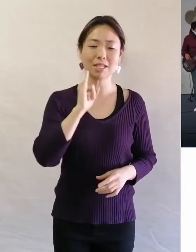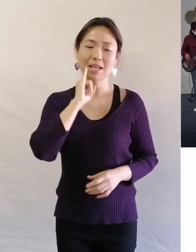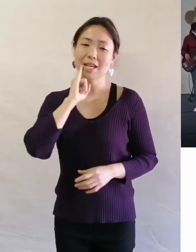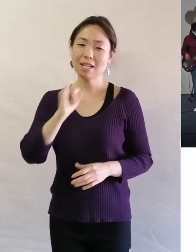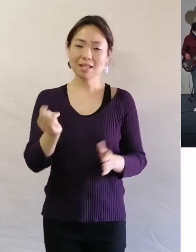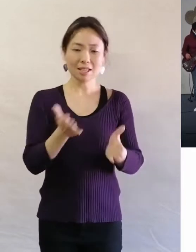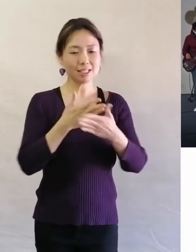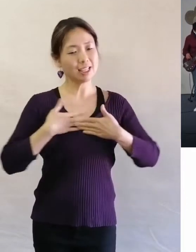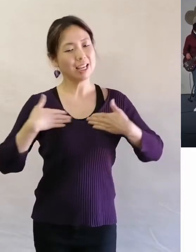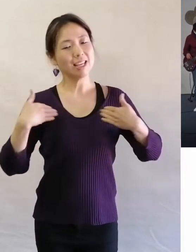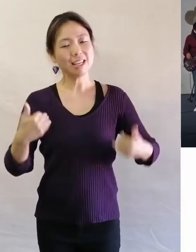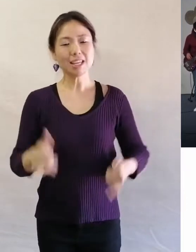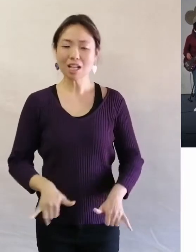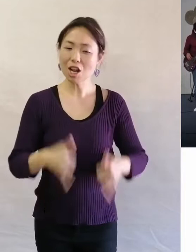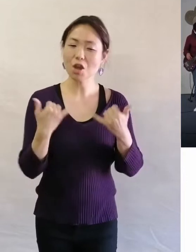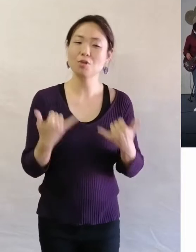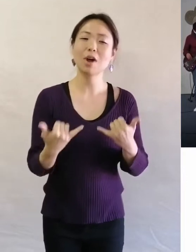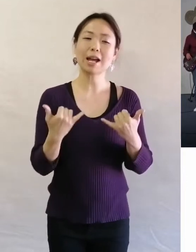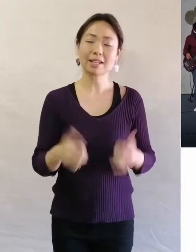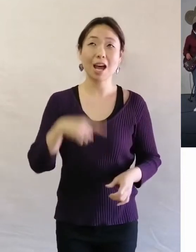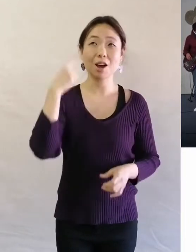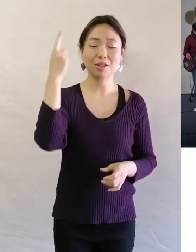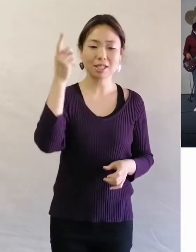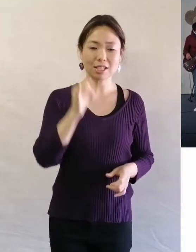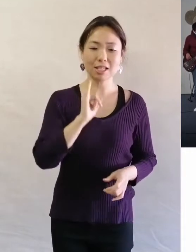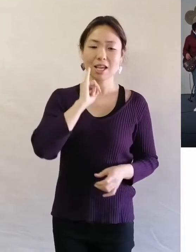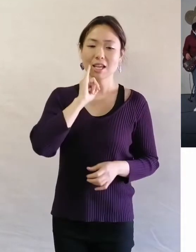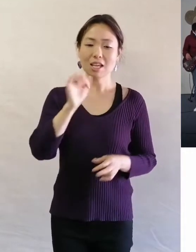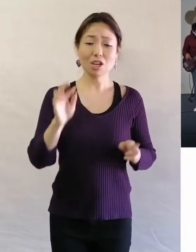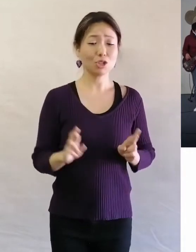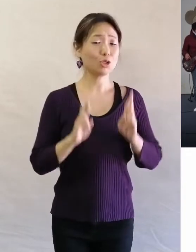freedom, He is healing right now.